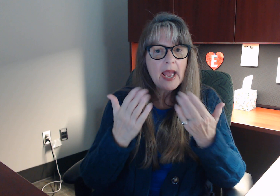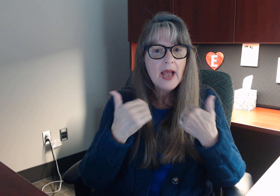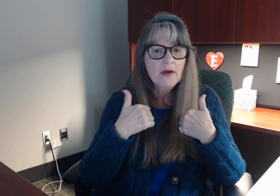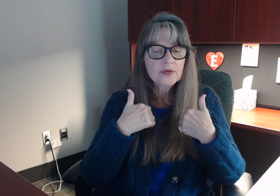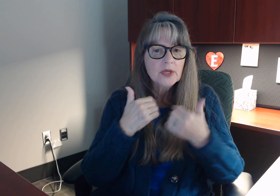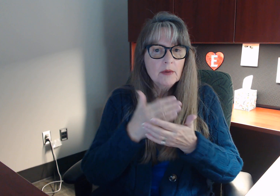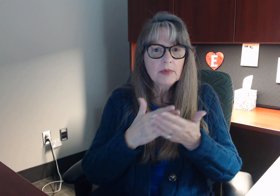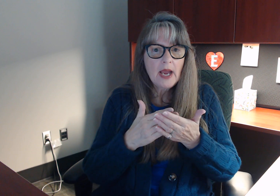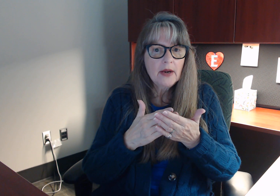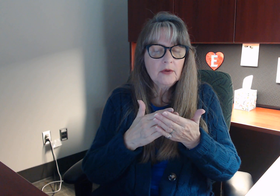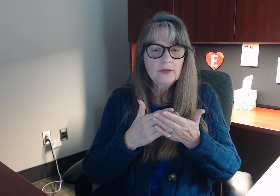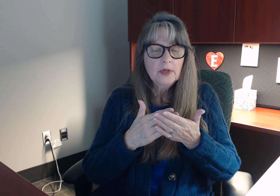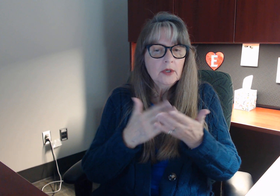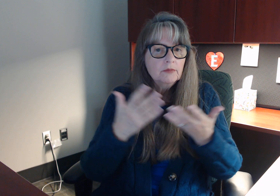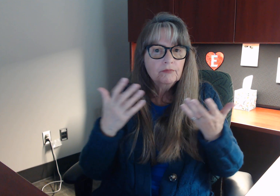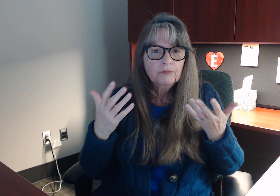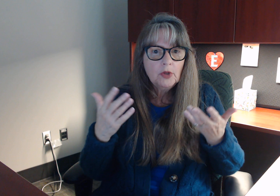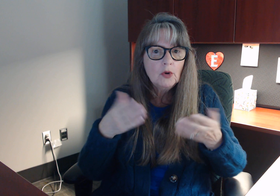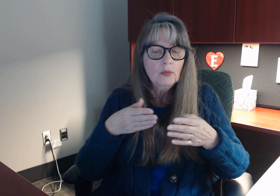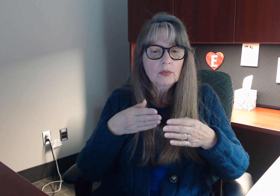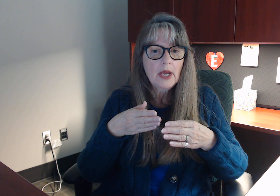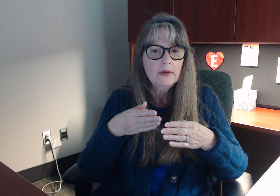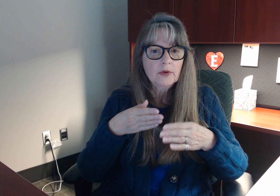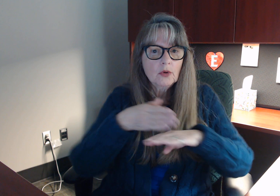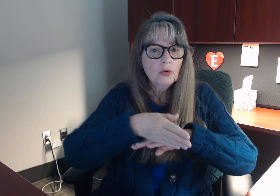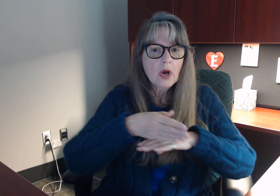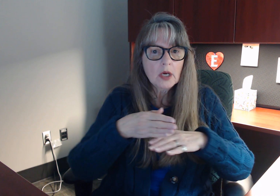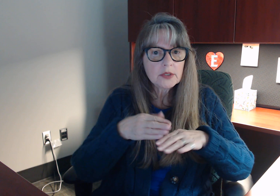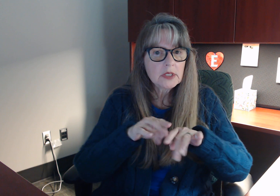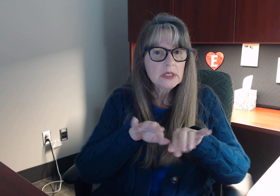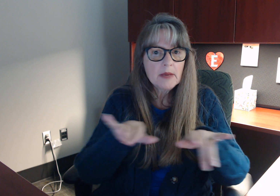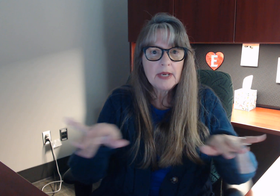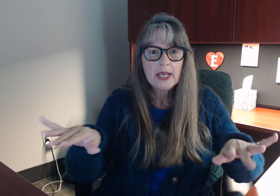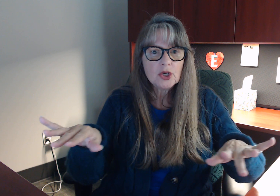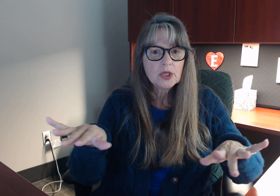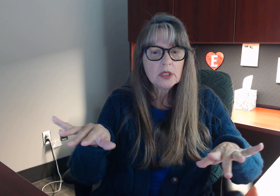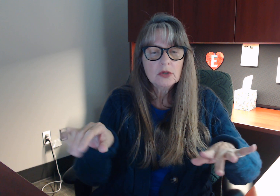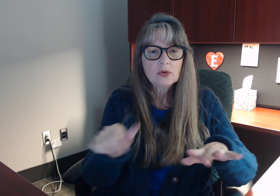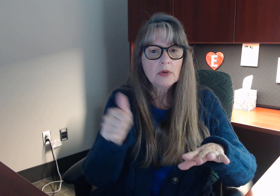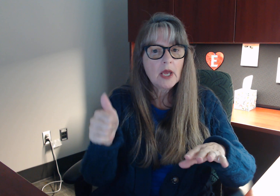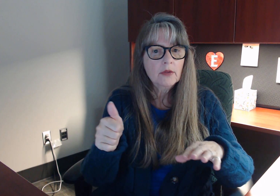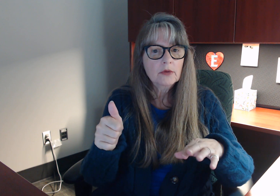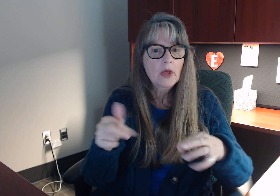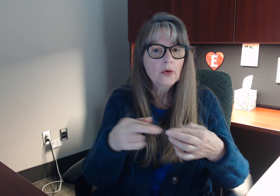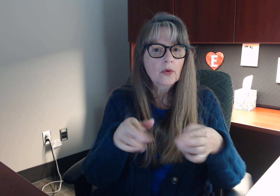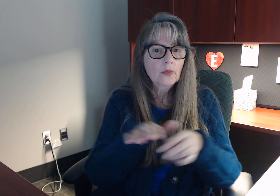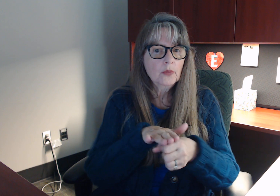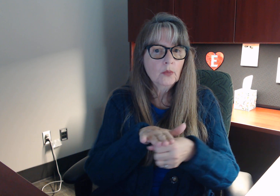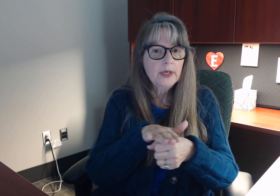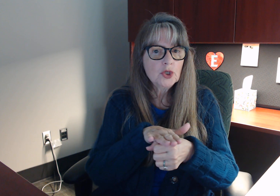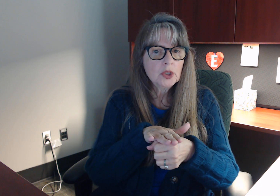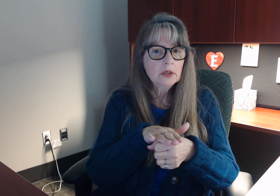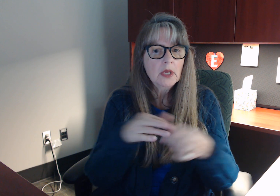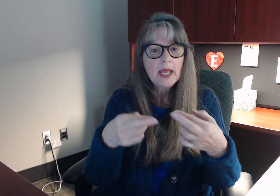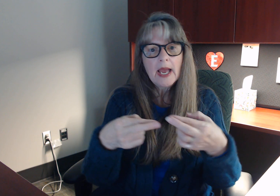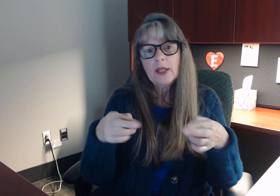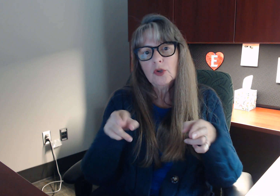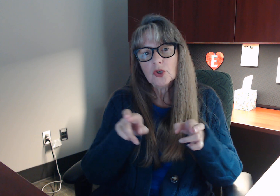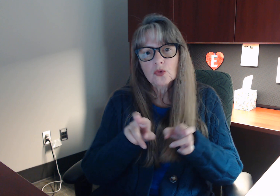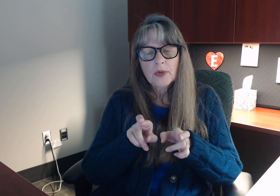have some kind of a cross contamination to another region. You can do